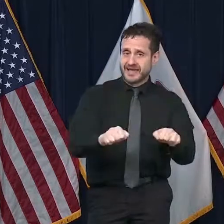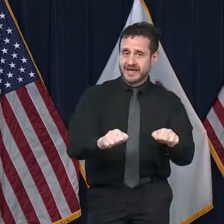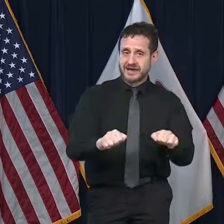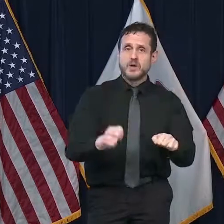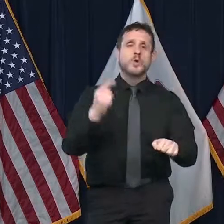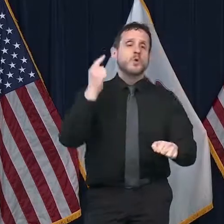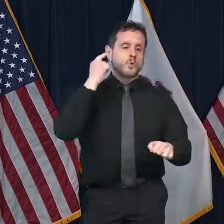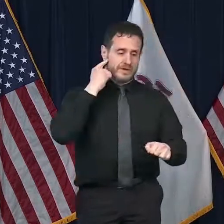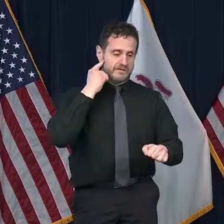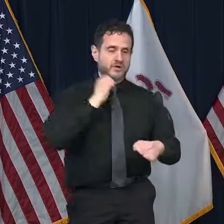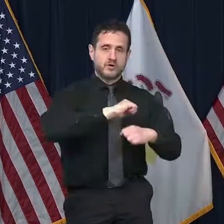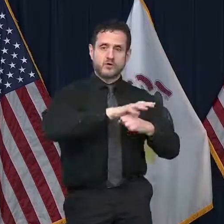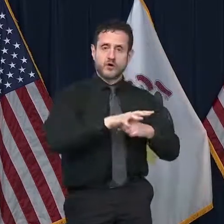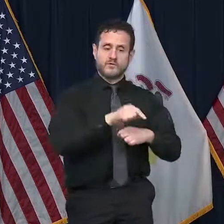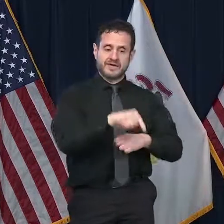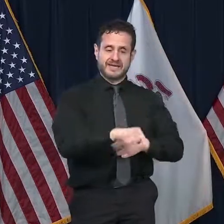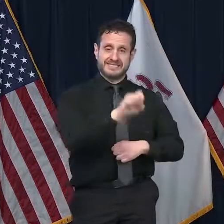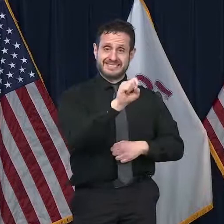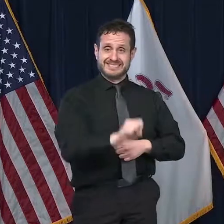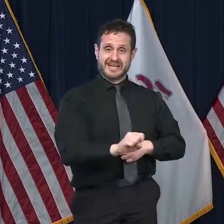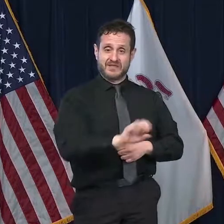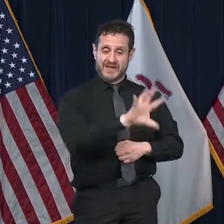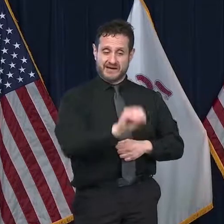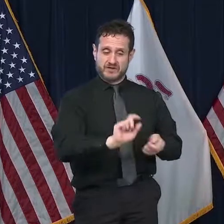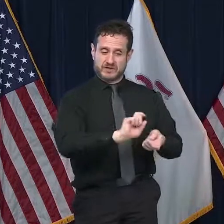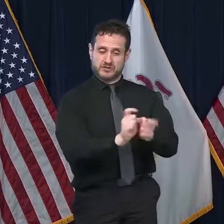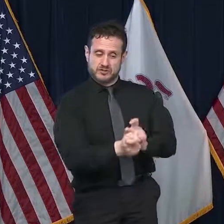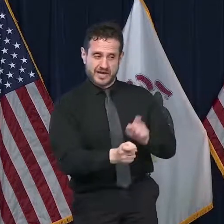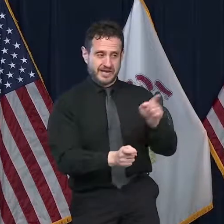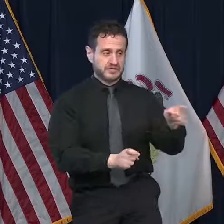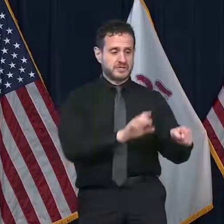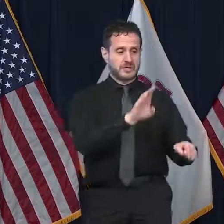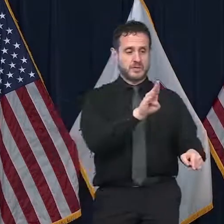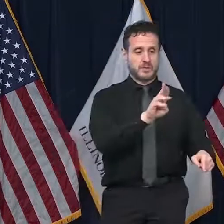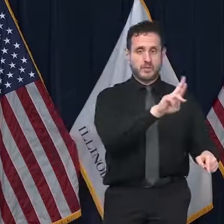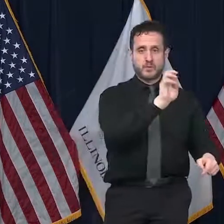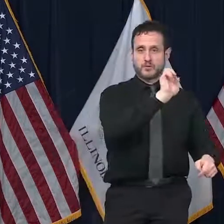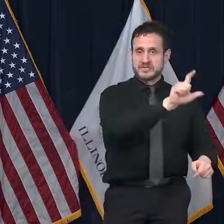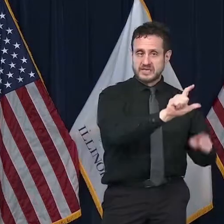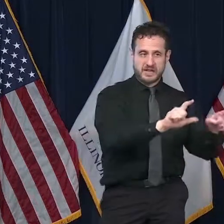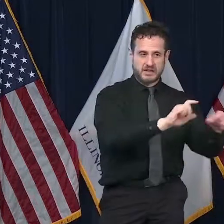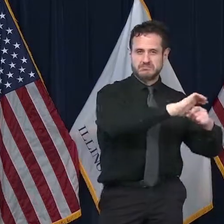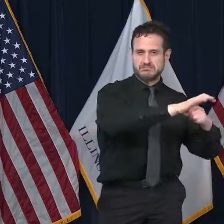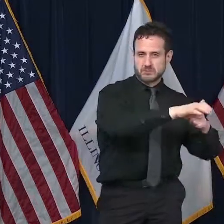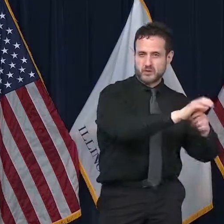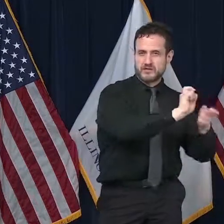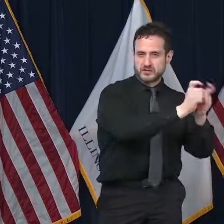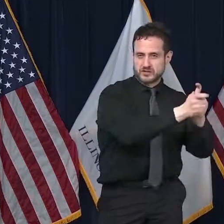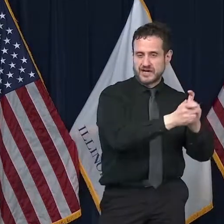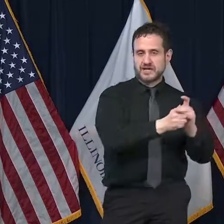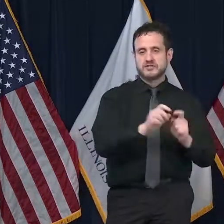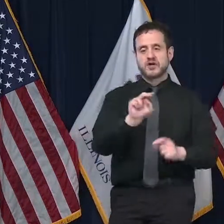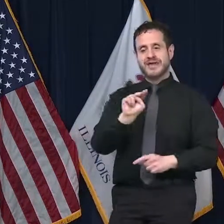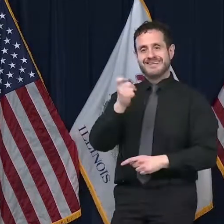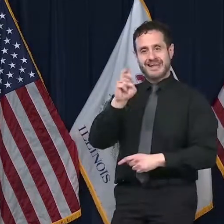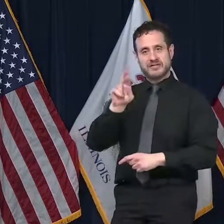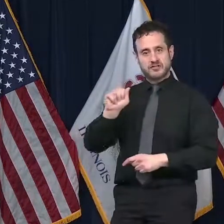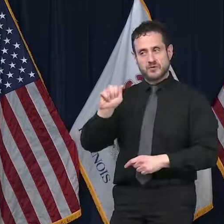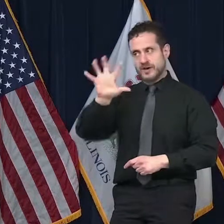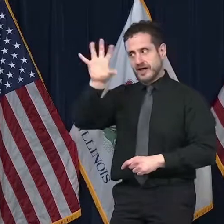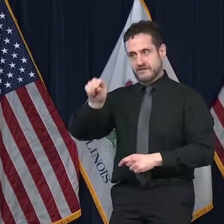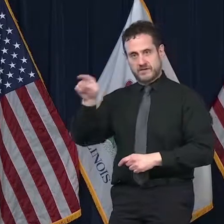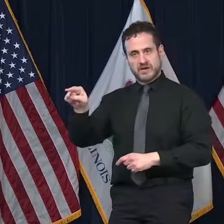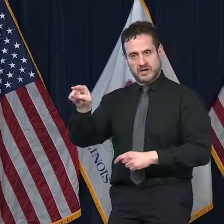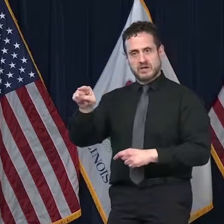South Africa, and yet another in Brazil, another in Nigeria, and we suspect that